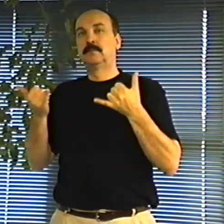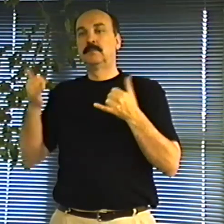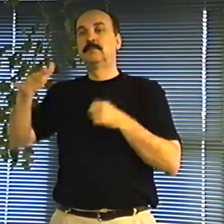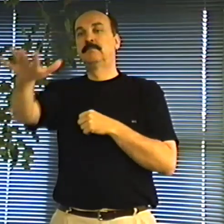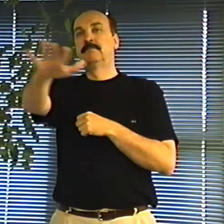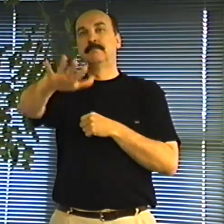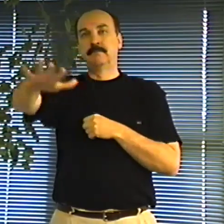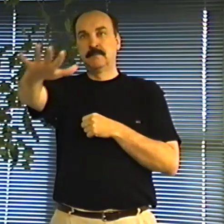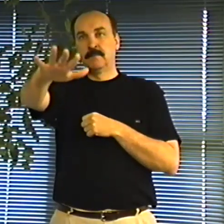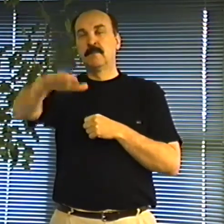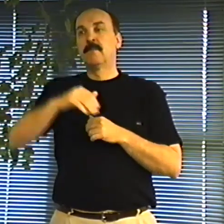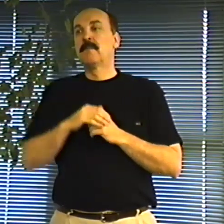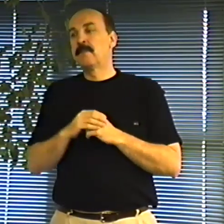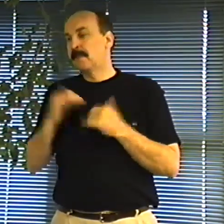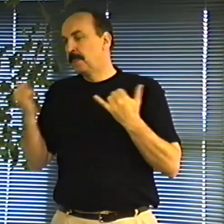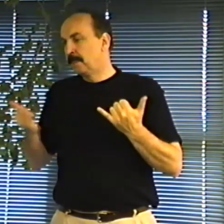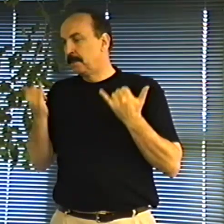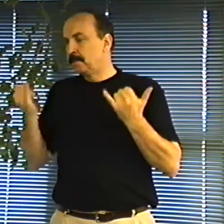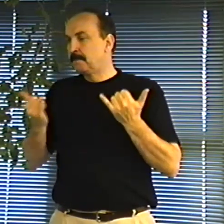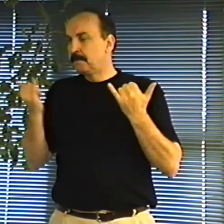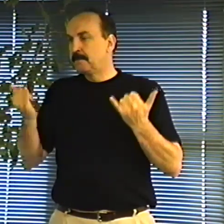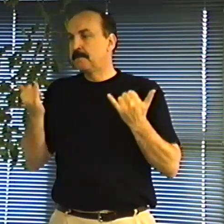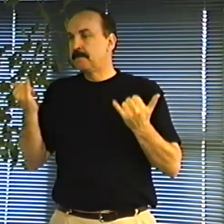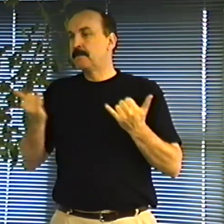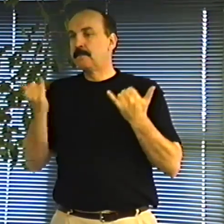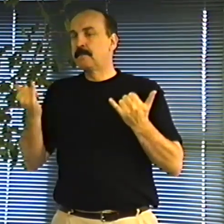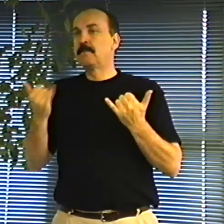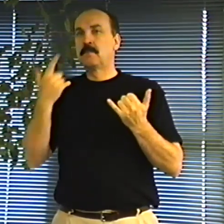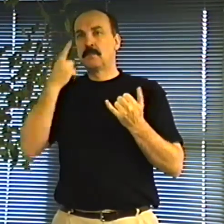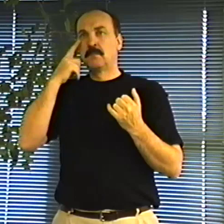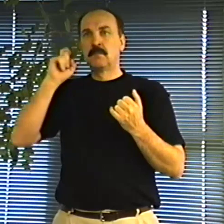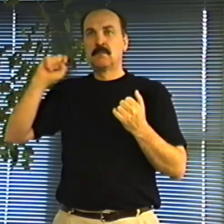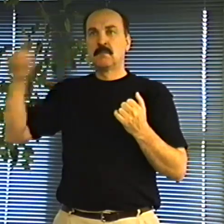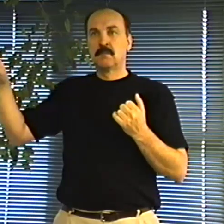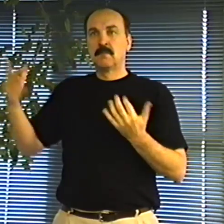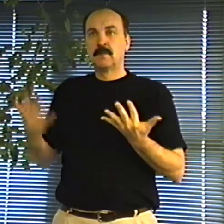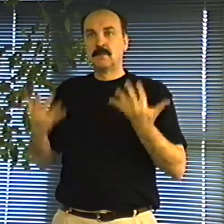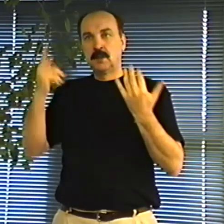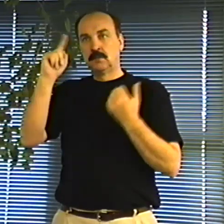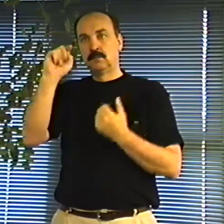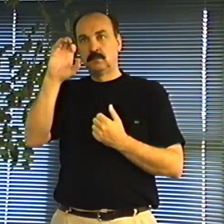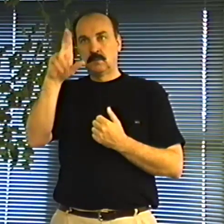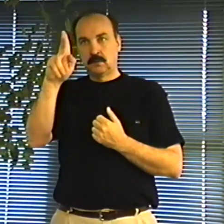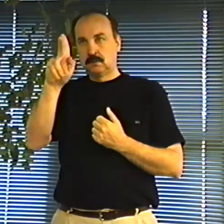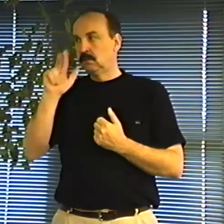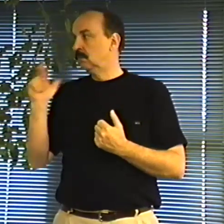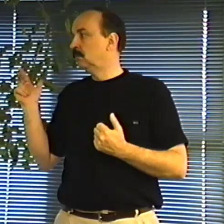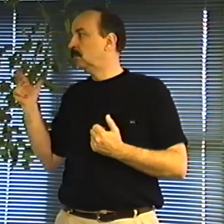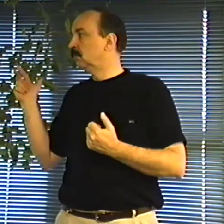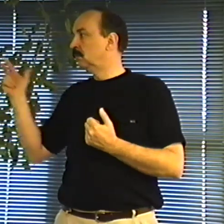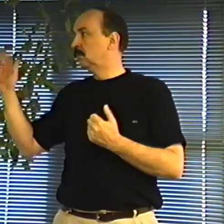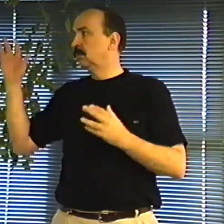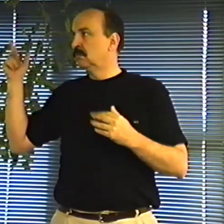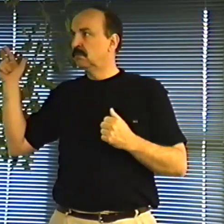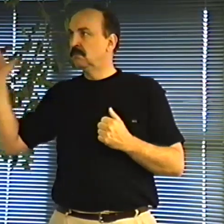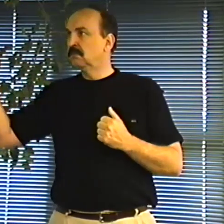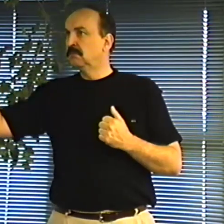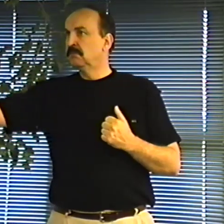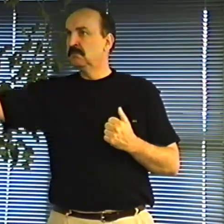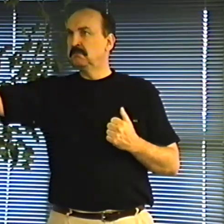I were playing at this park, and we had noticed that a fire truck had come around the corner and